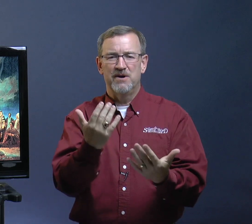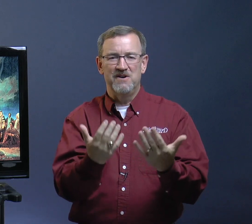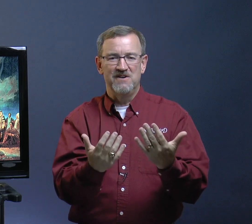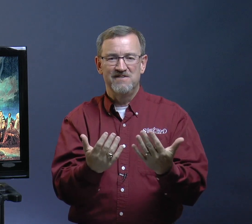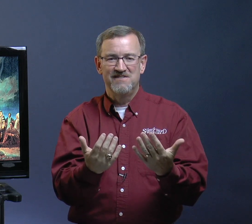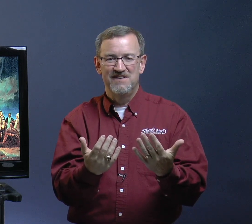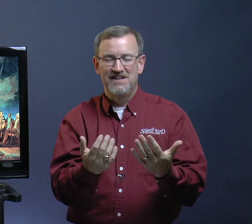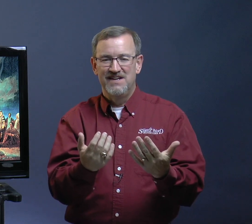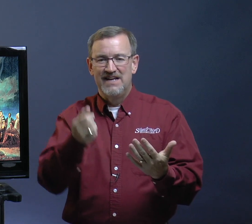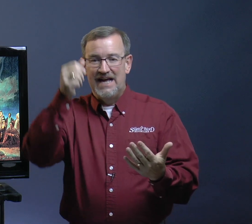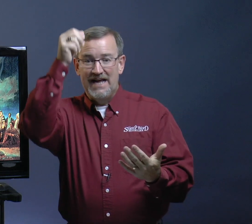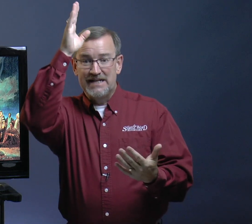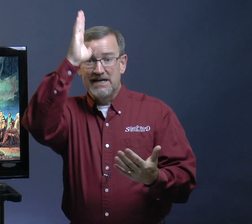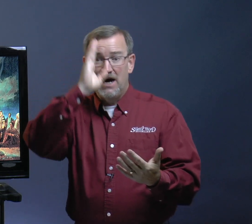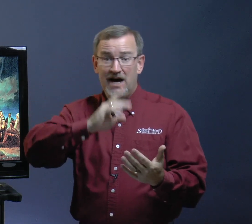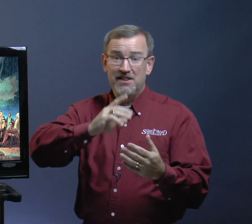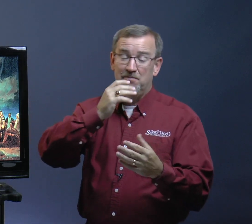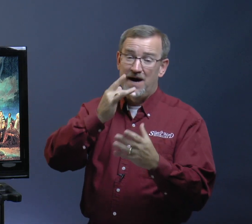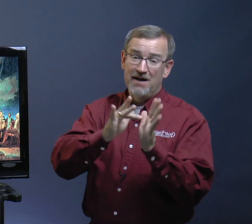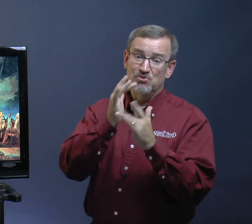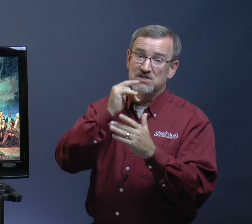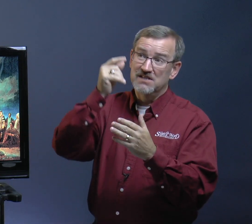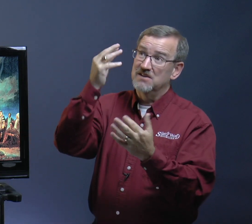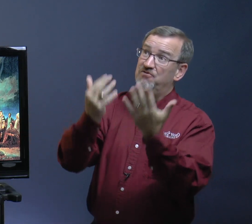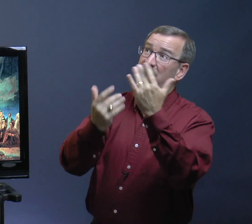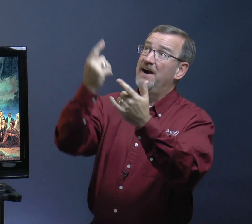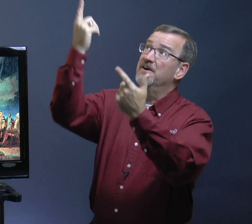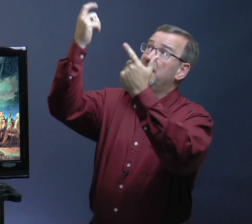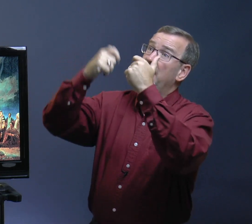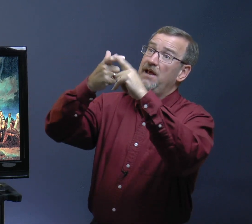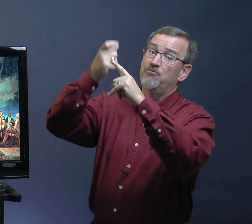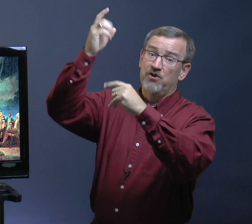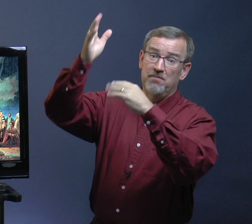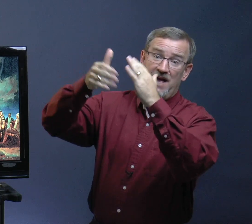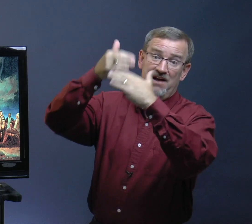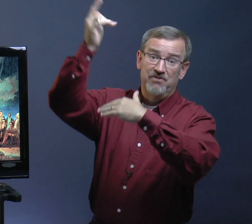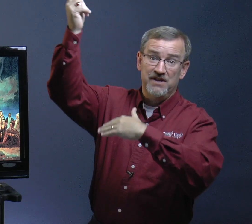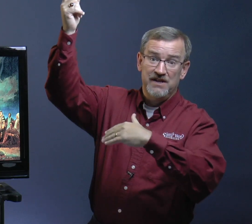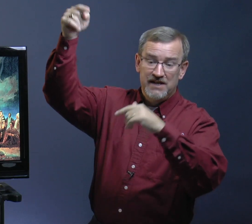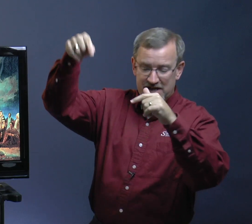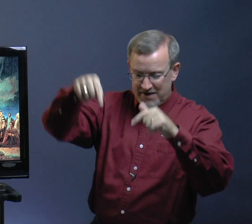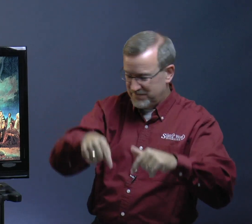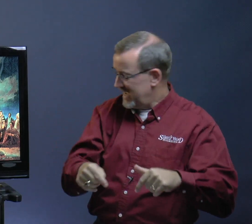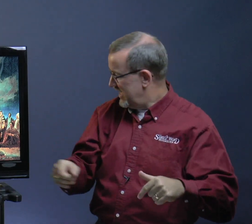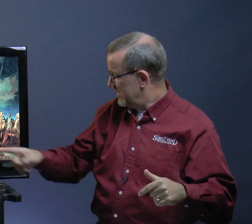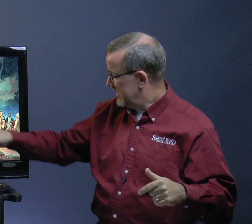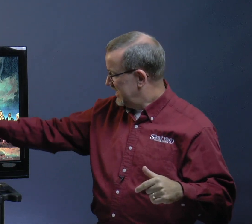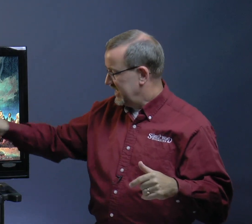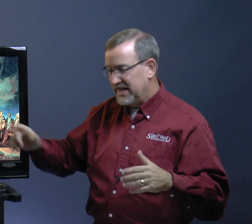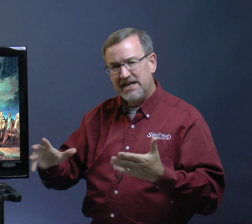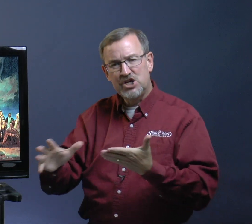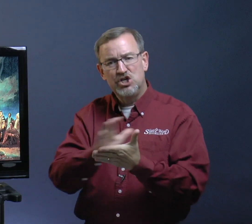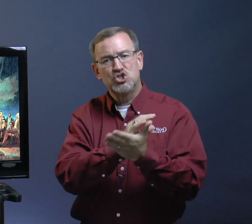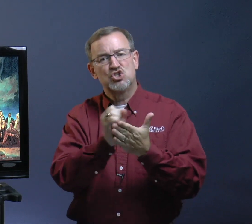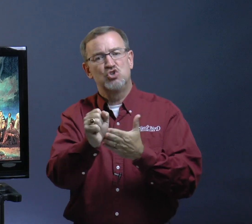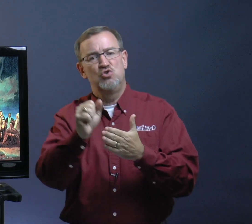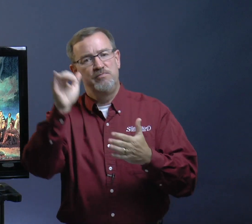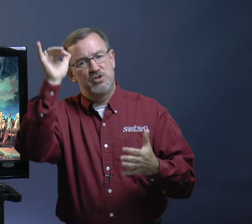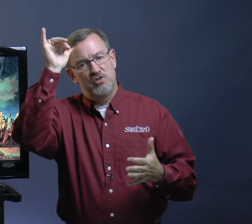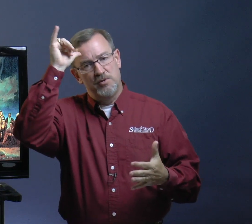burn. And God, the Bible says that fire came from heaven, came down. It consumed the